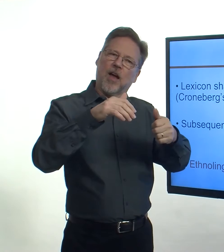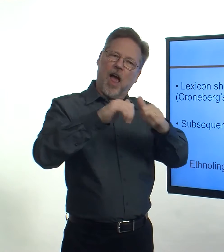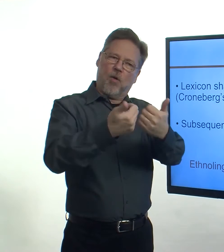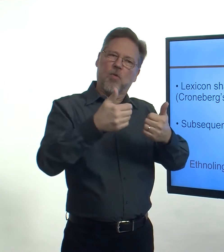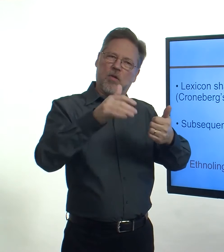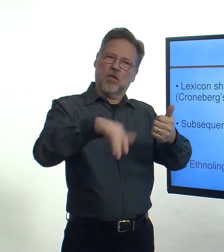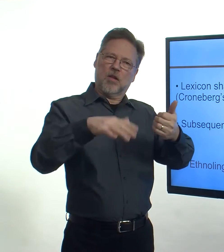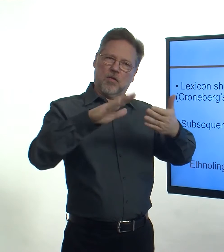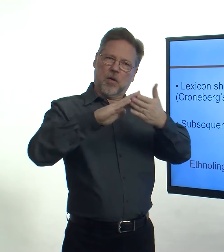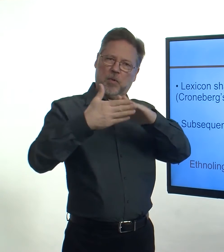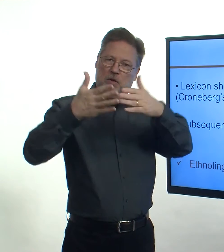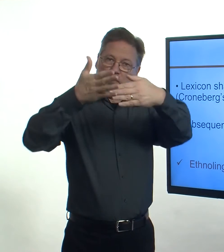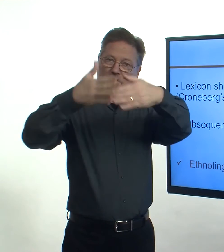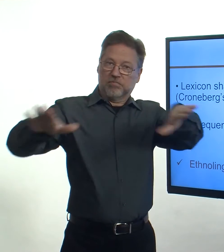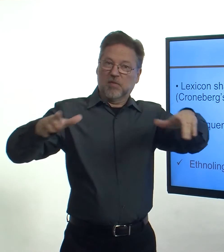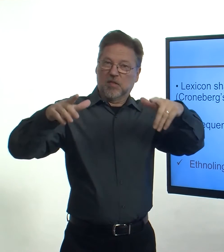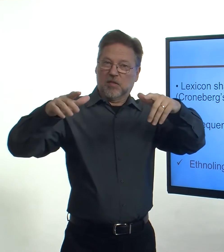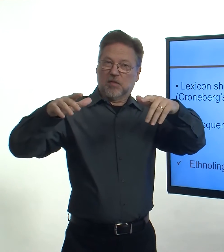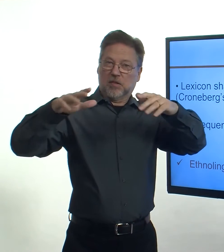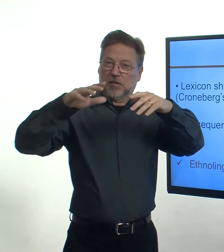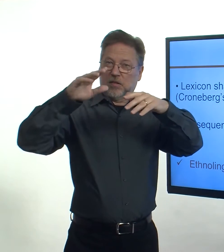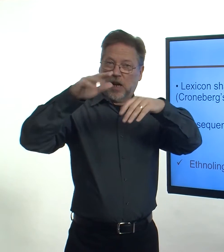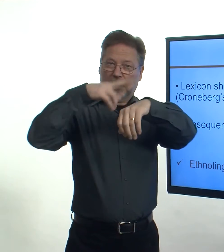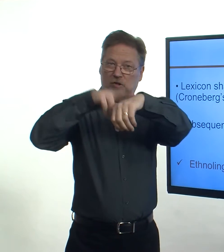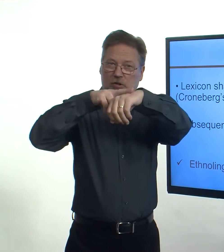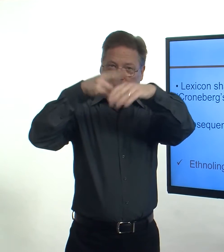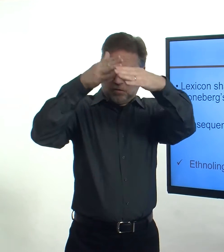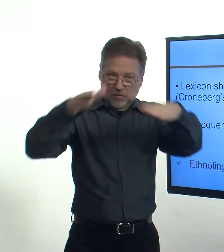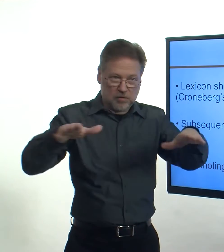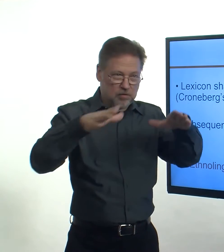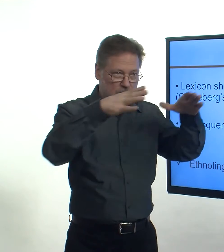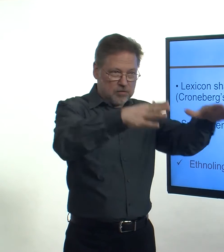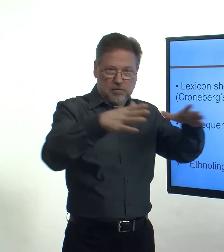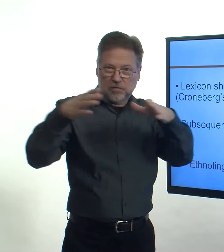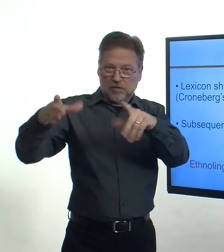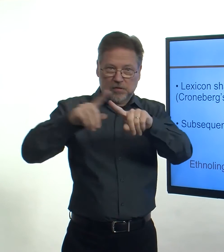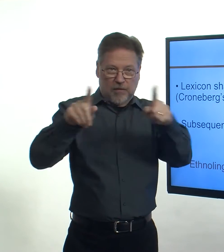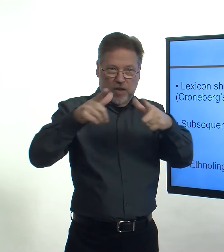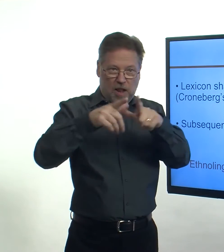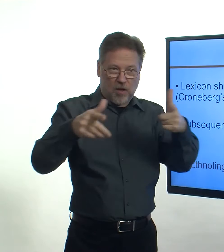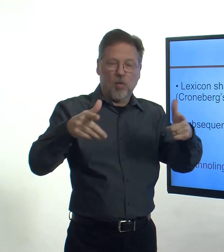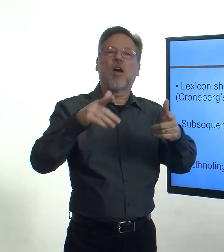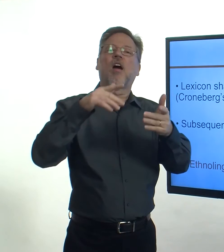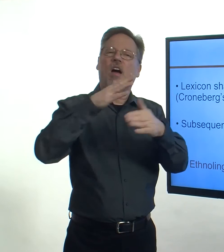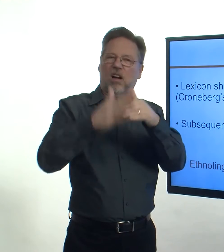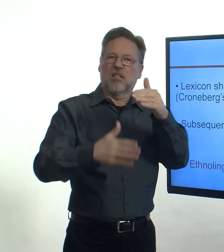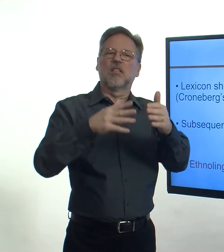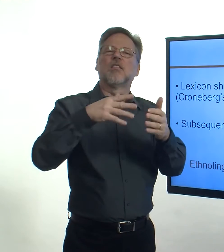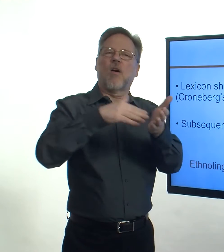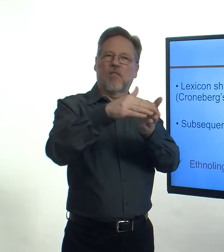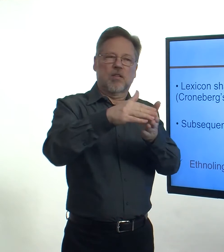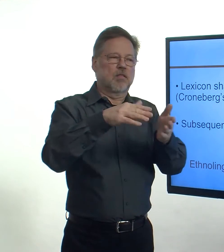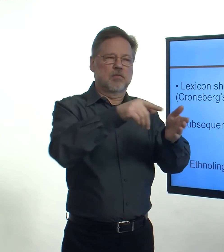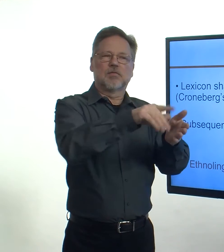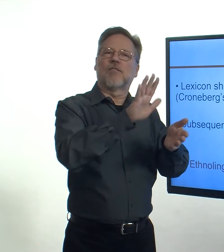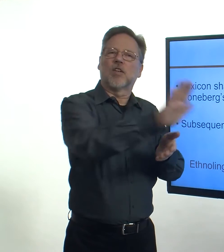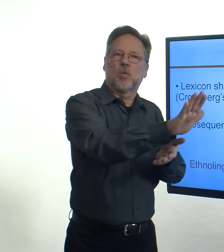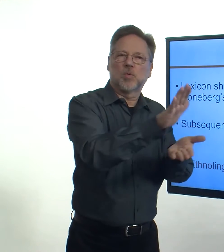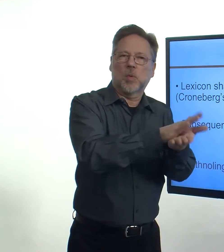spoken language, it's just that they form according to the same natural divisions in the community based on language. Often there are different schools